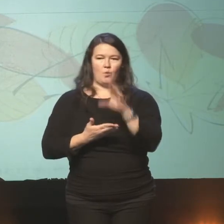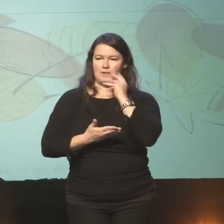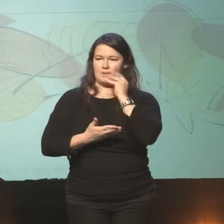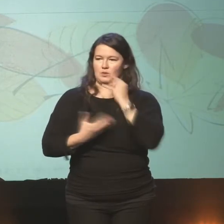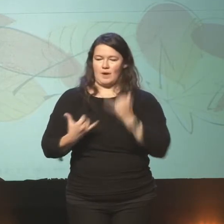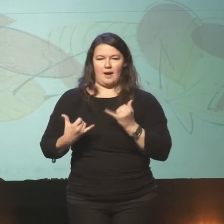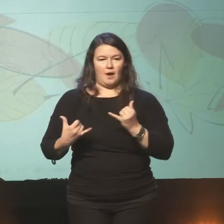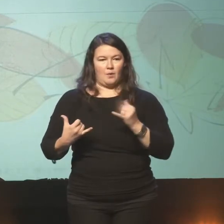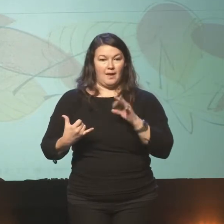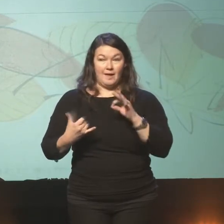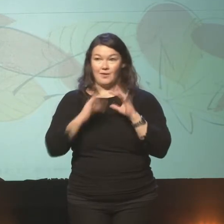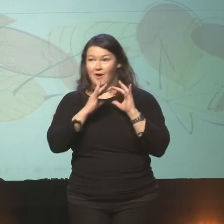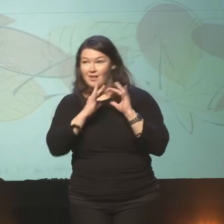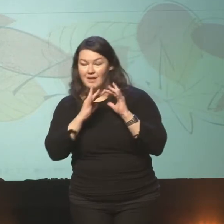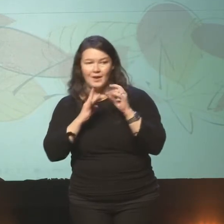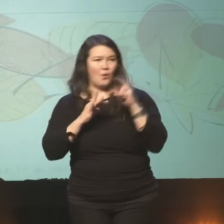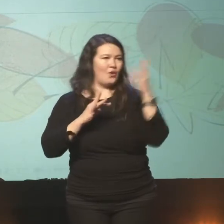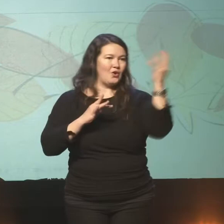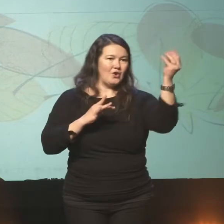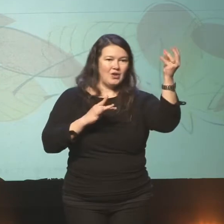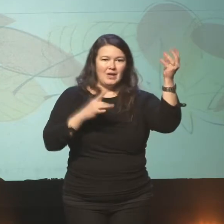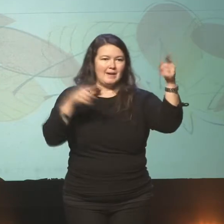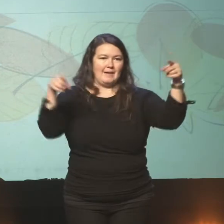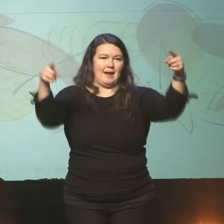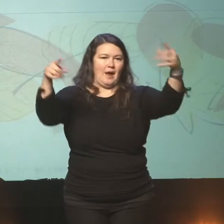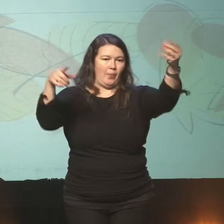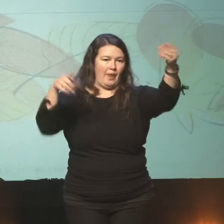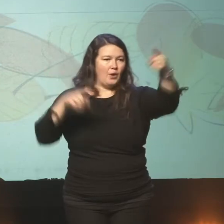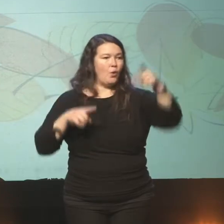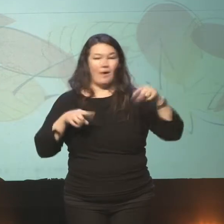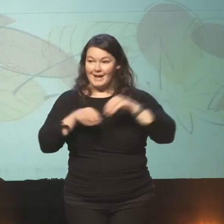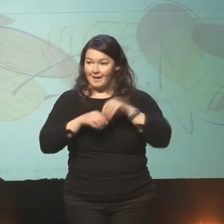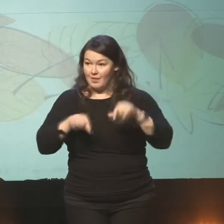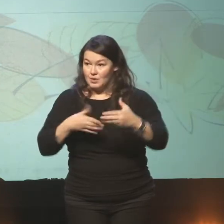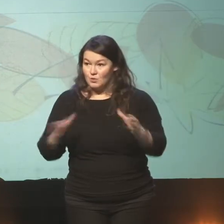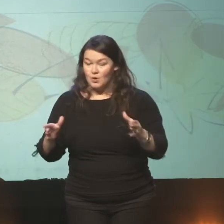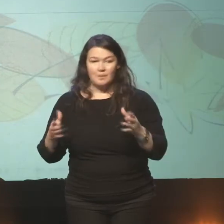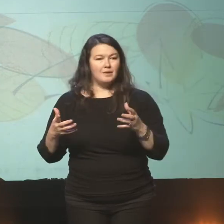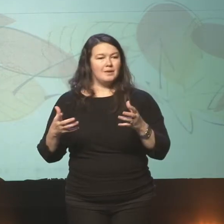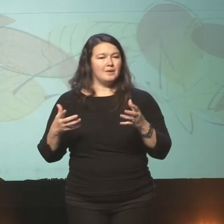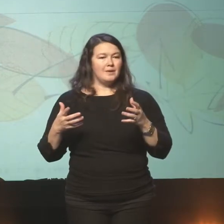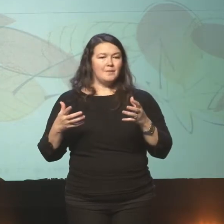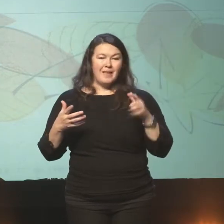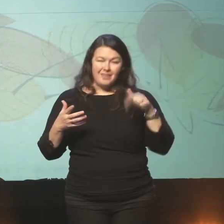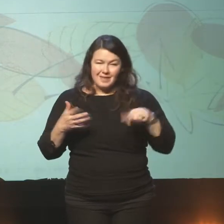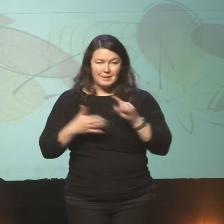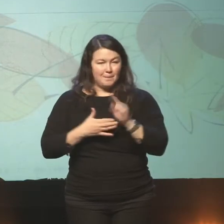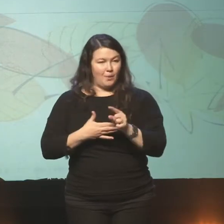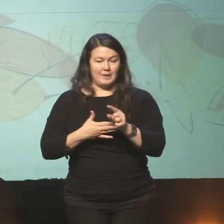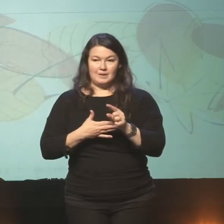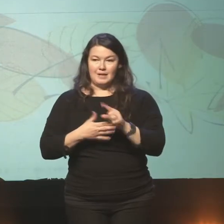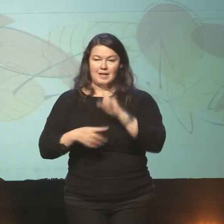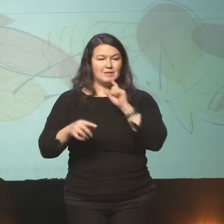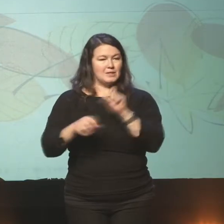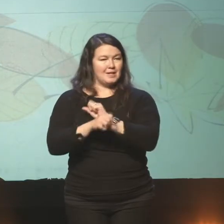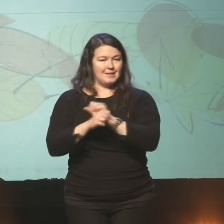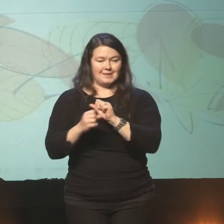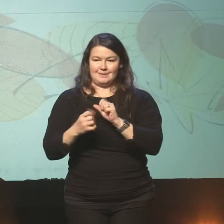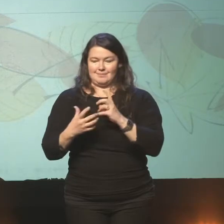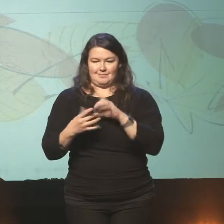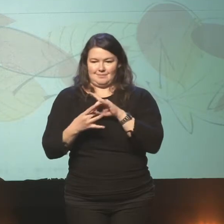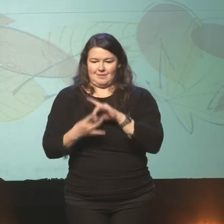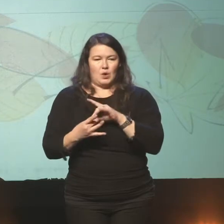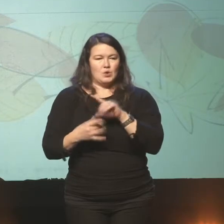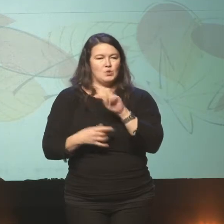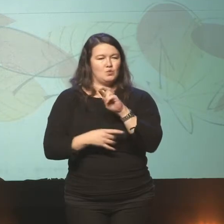right now. If you're tuning in online, if you're out in the atrium, if you're in the room, if you're listening to this on demand, this present moment is the most truthful thing in your life.